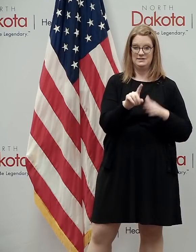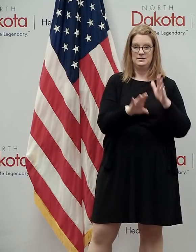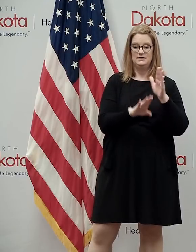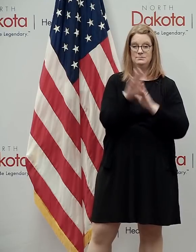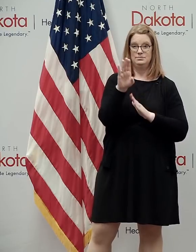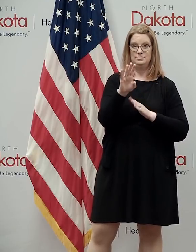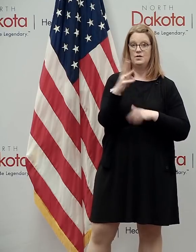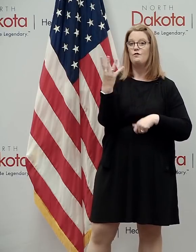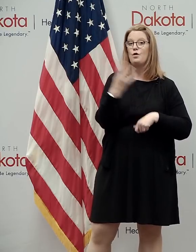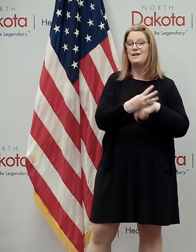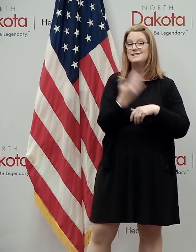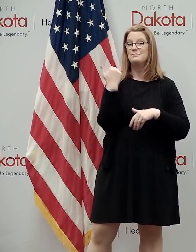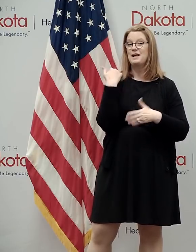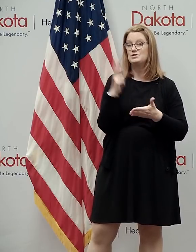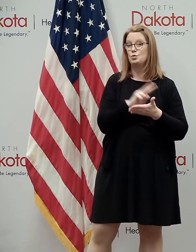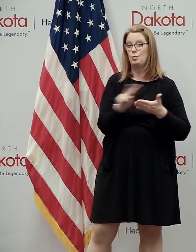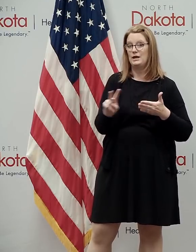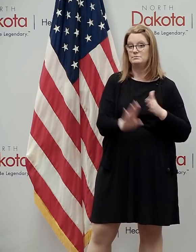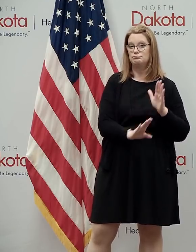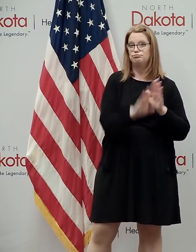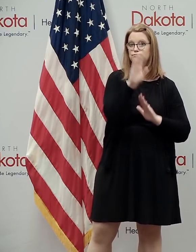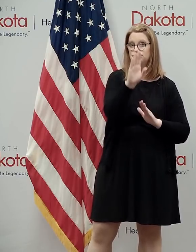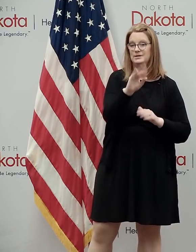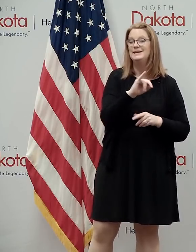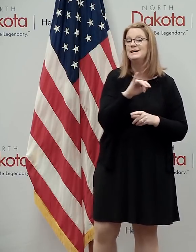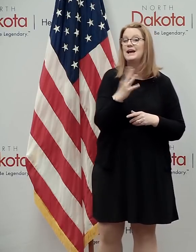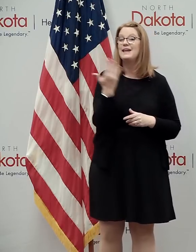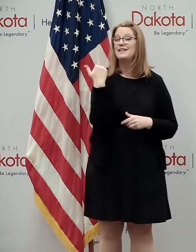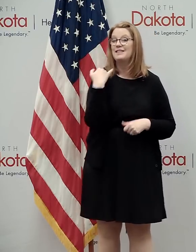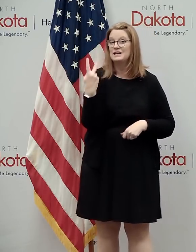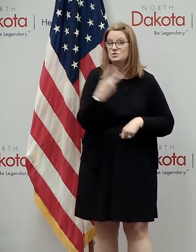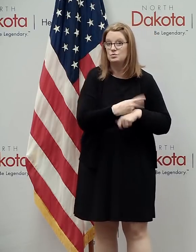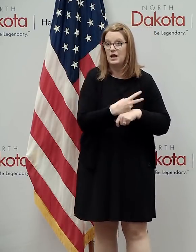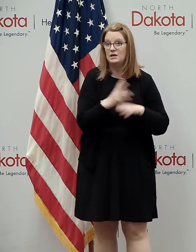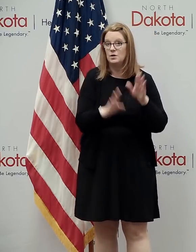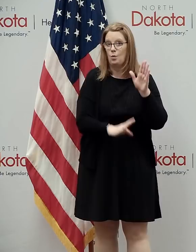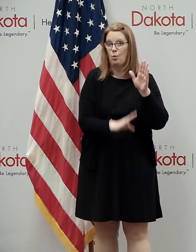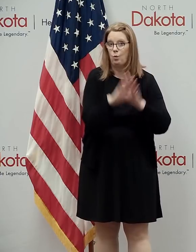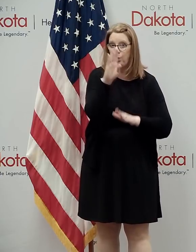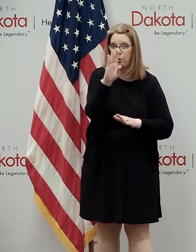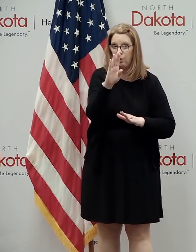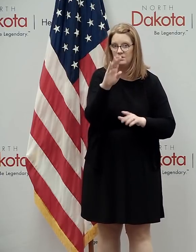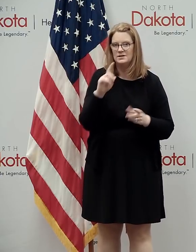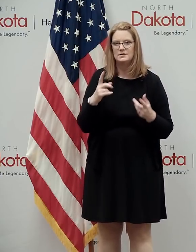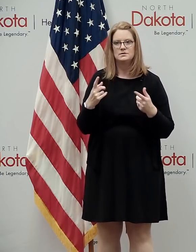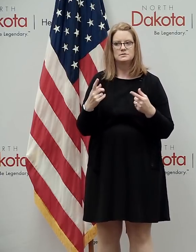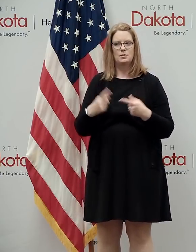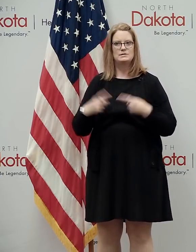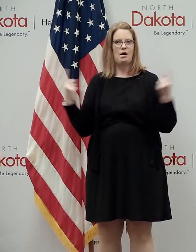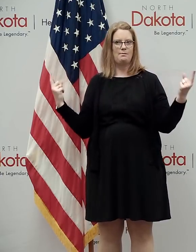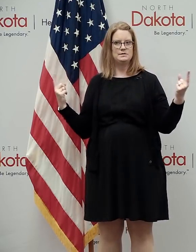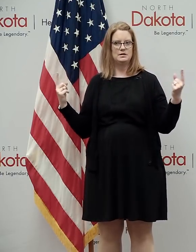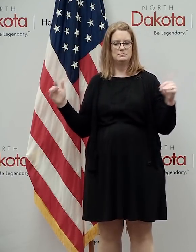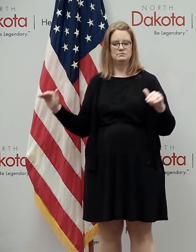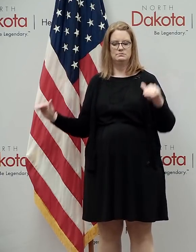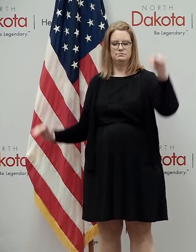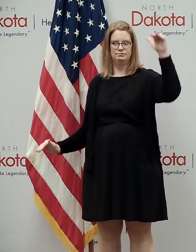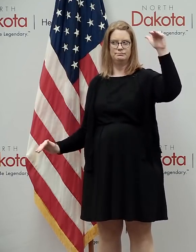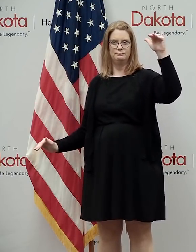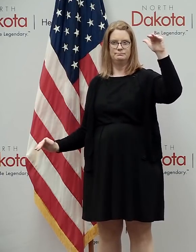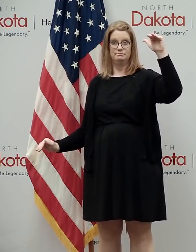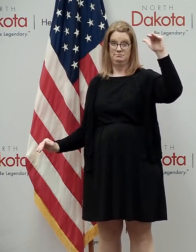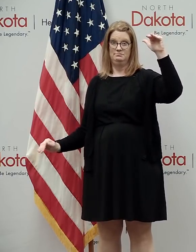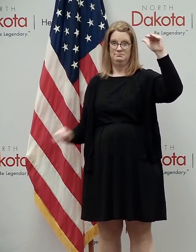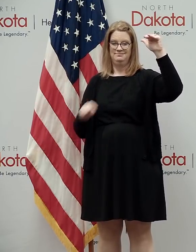days in the past 2 weeks, and including the last 2 days. And so there has been an inversion here where this metro area